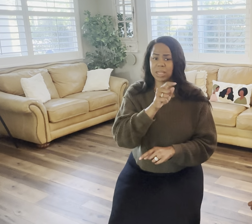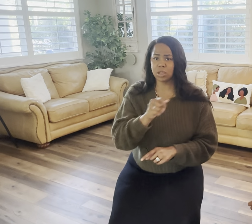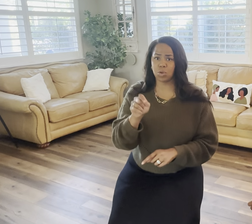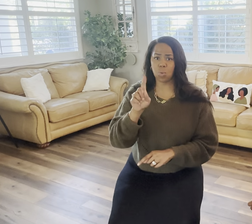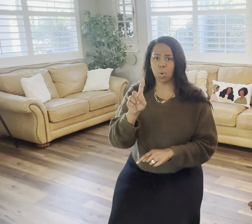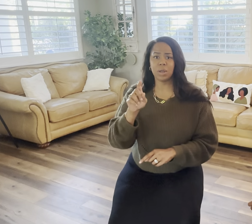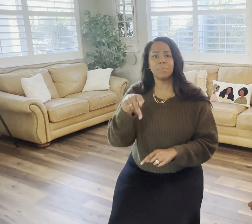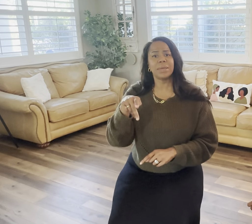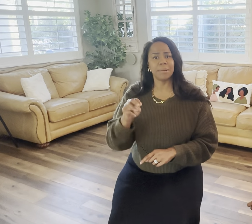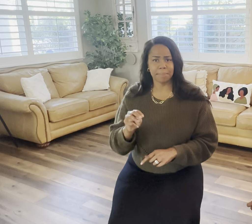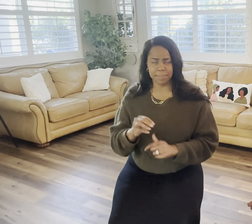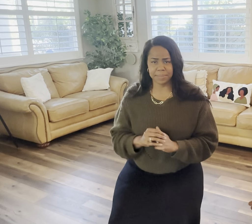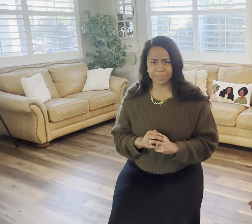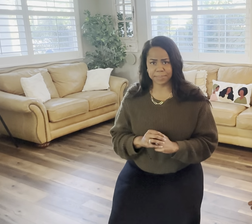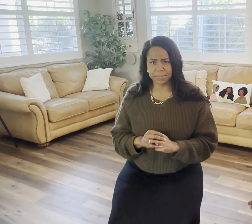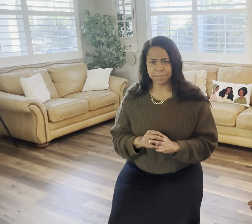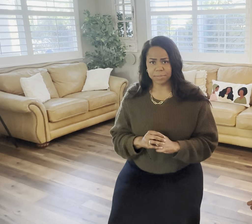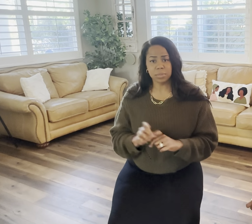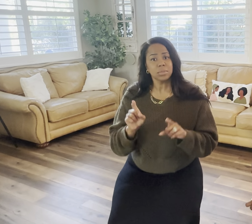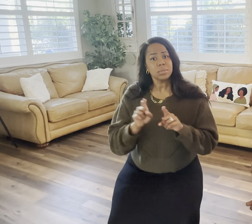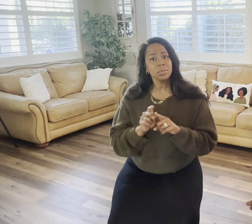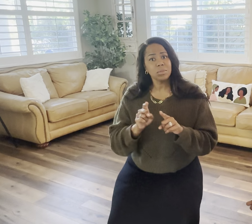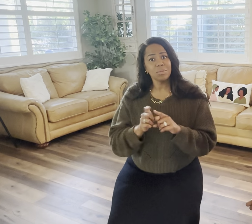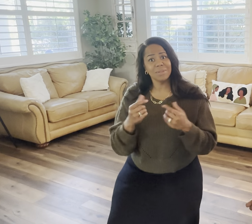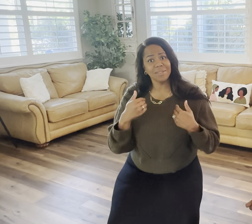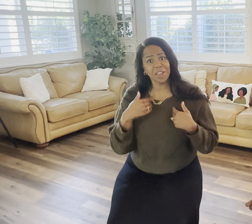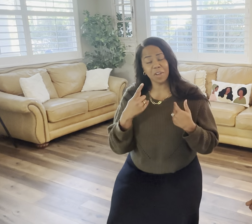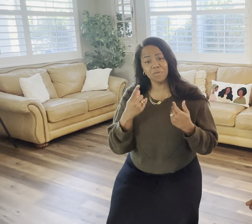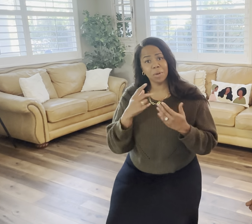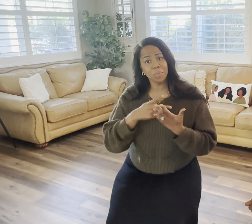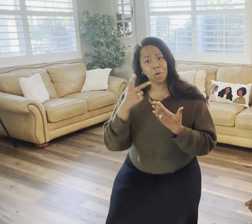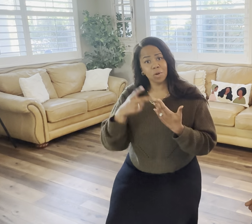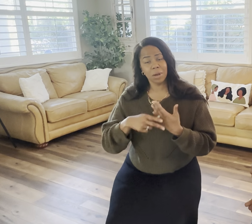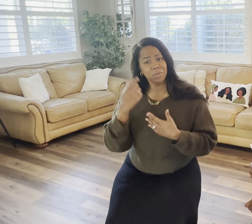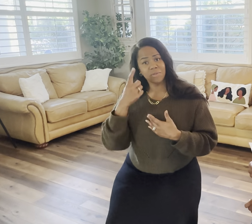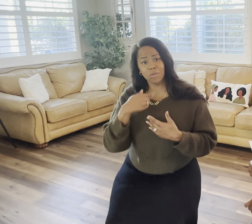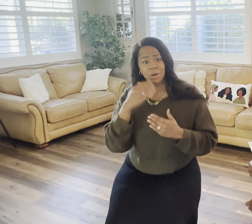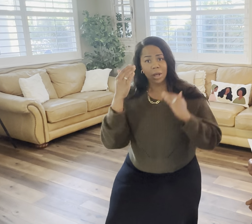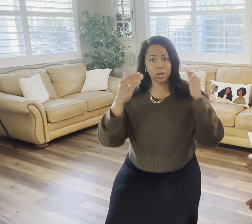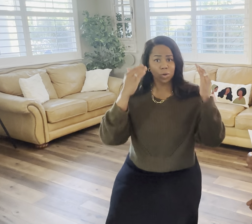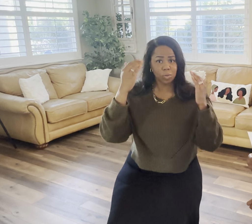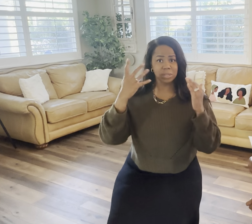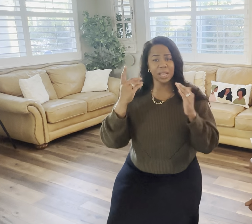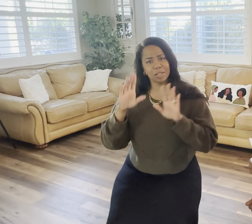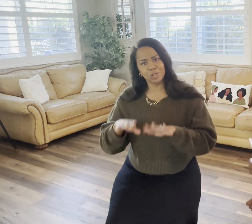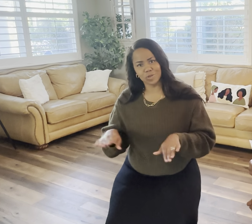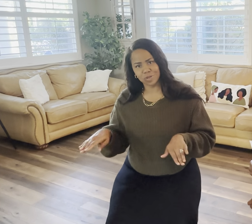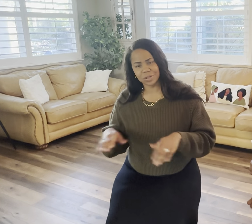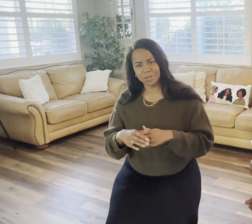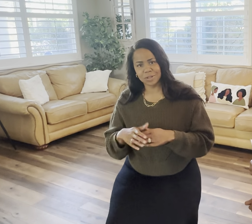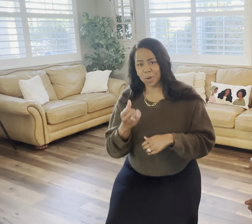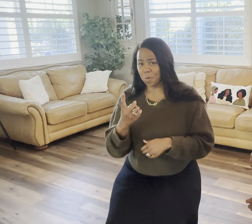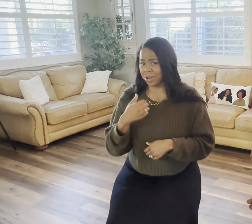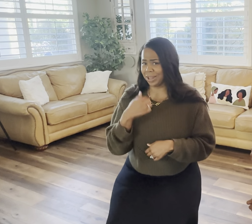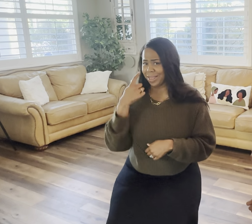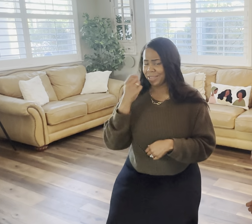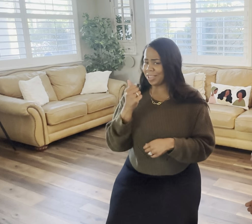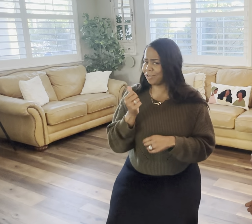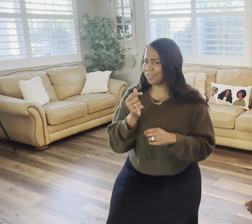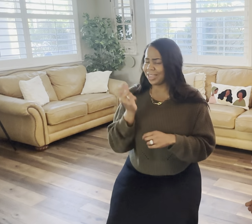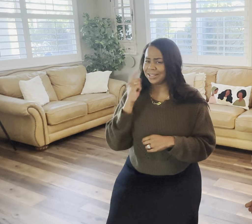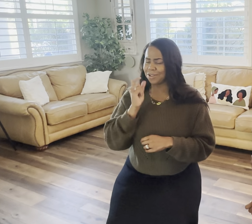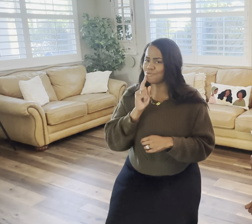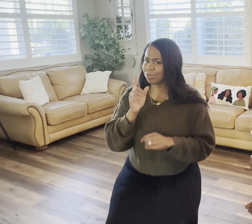p.m. Also, there are programs for adults and for children. This is one that sounds very interesting. Although they are